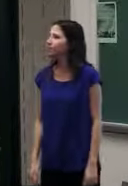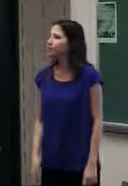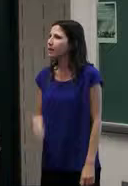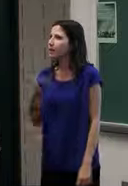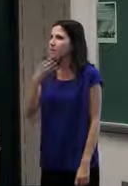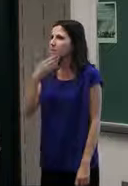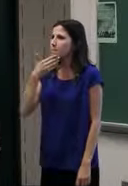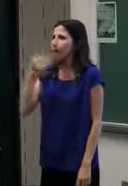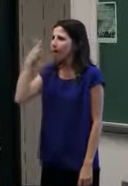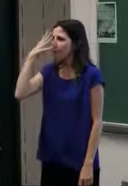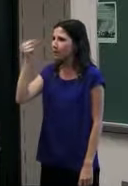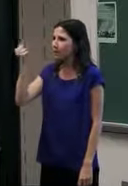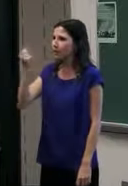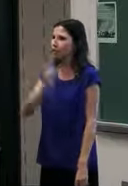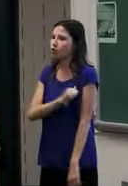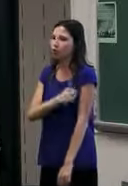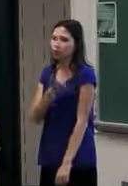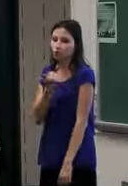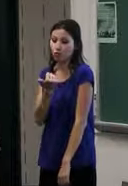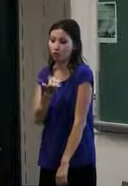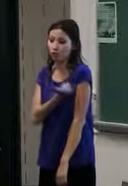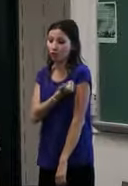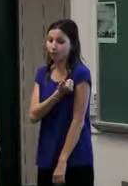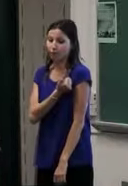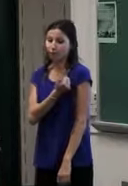the best memories is strong as like